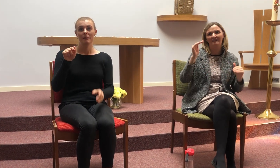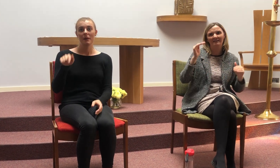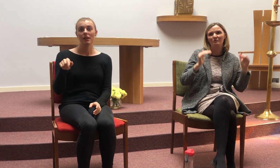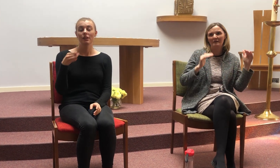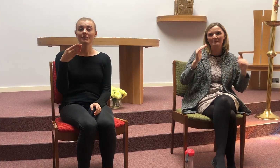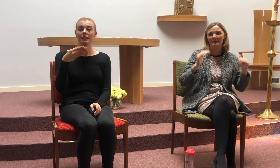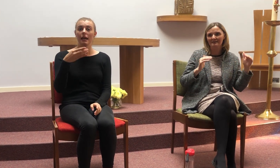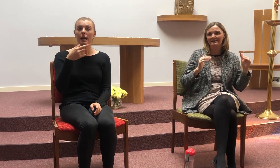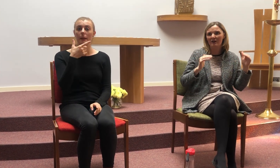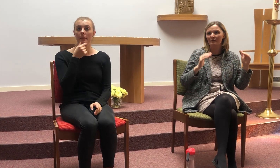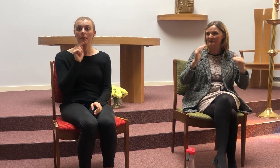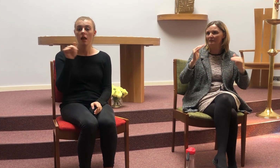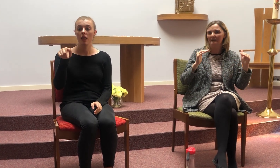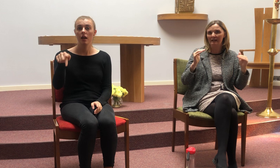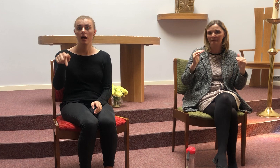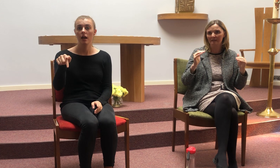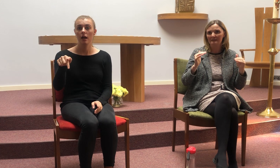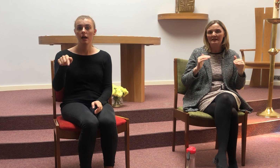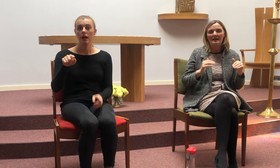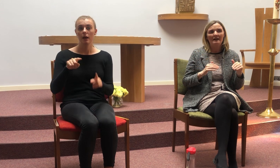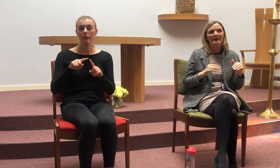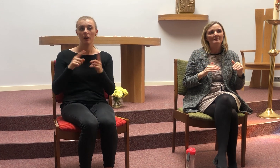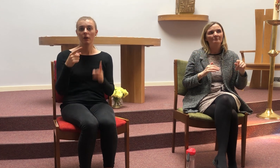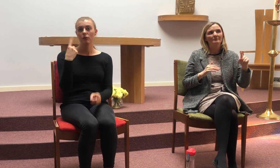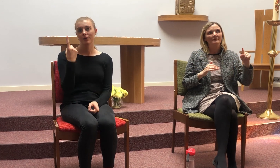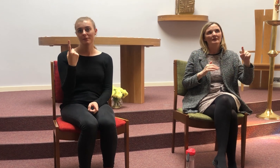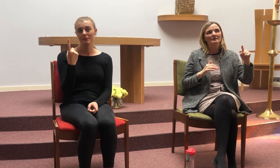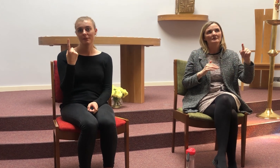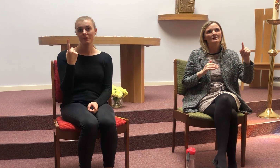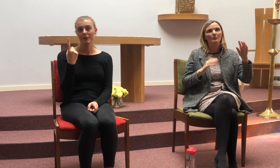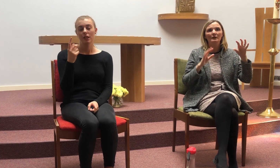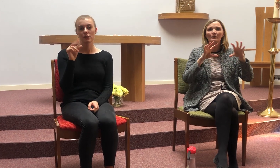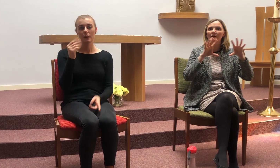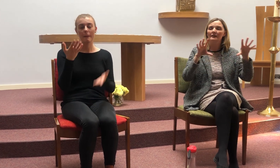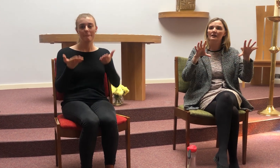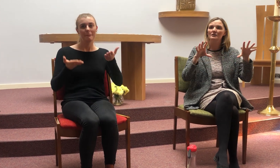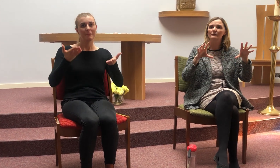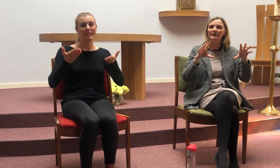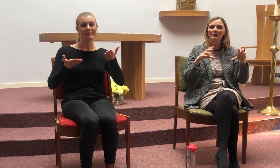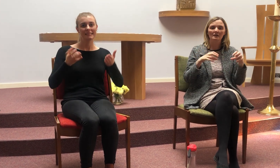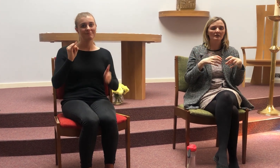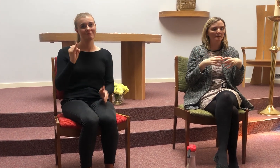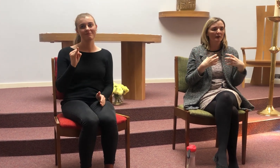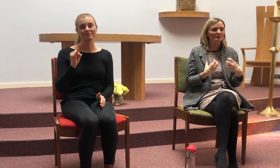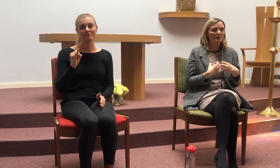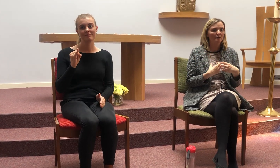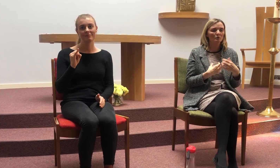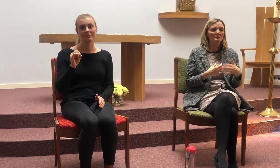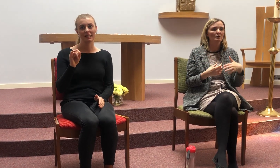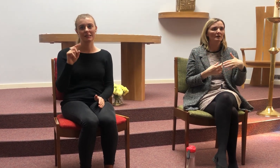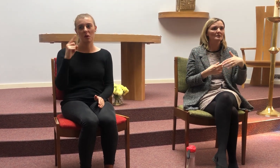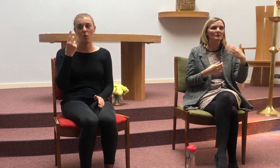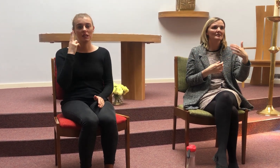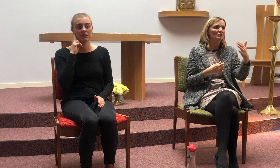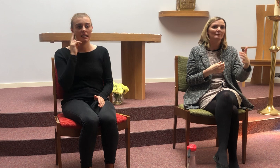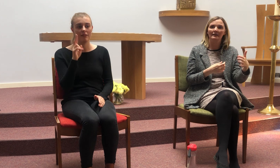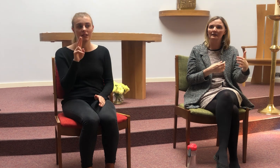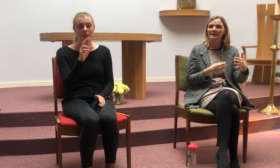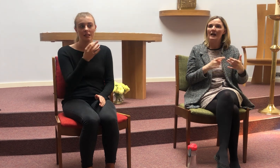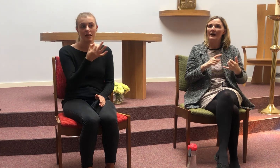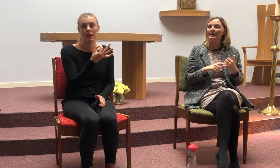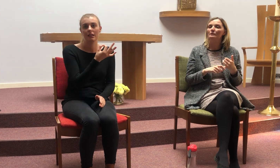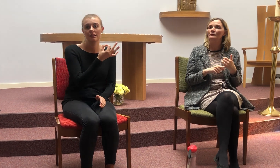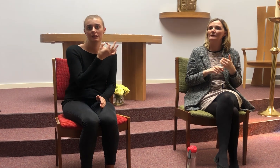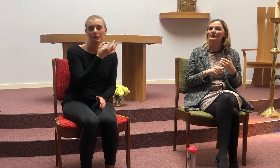that's not a great balance of deaf and hearing. So we're looking at kind of like part of my role, we look at succession